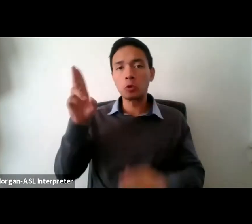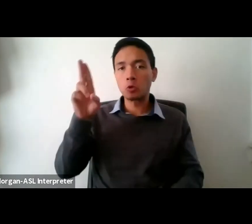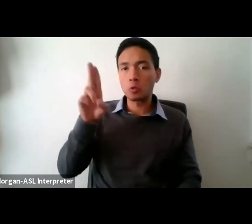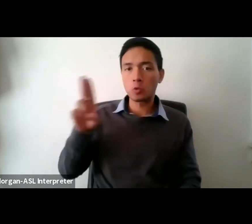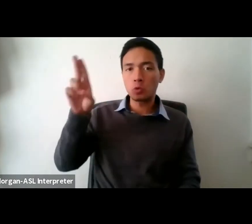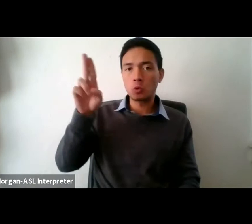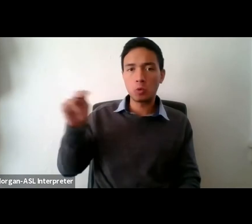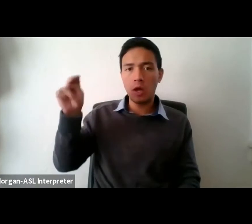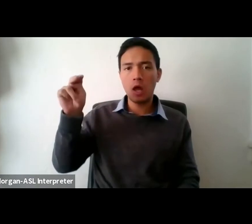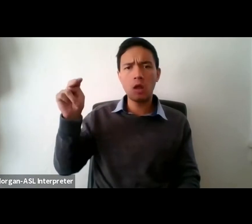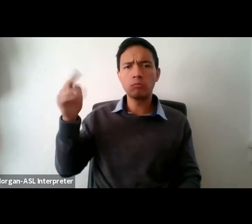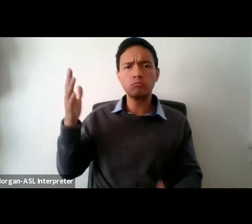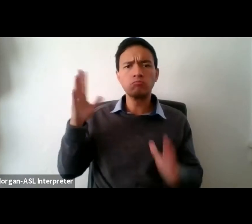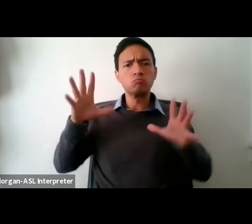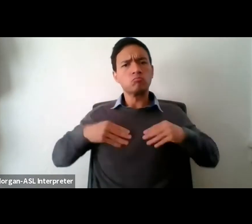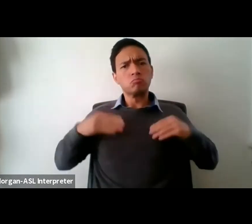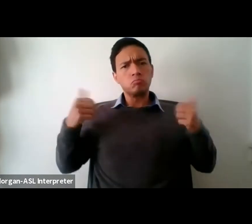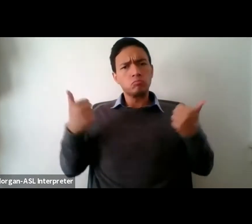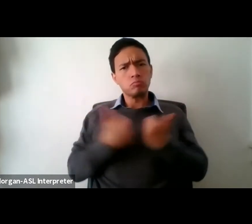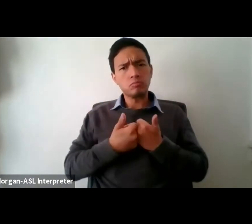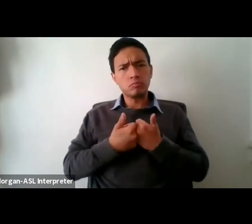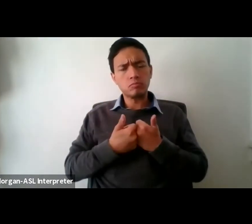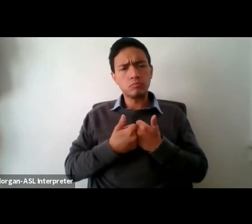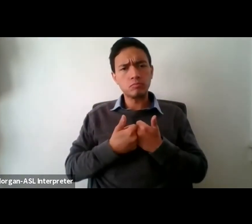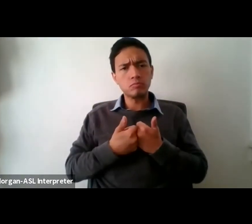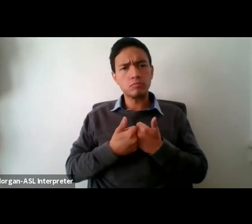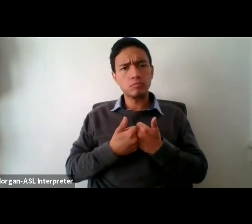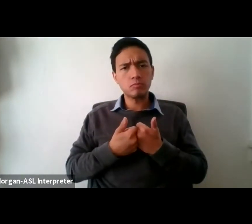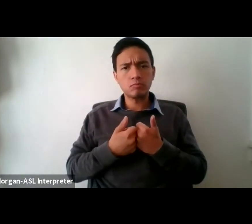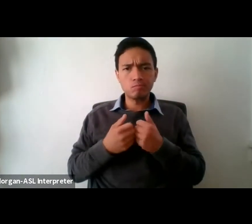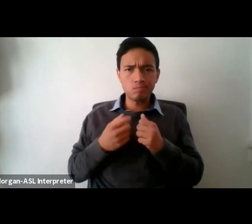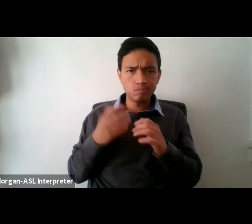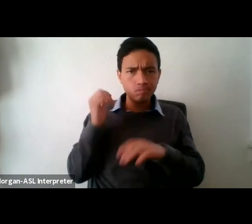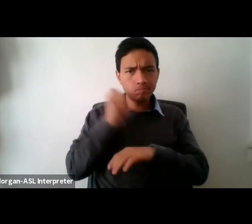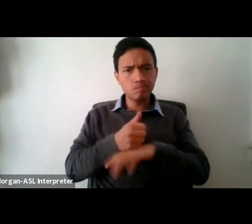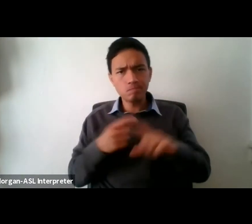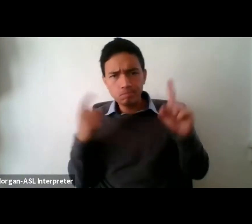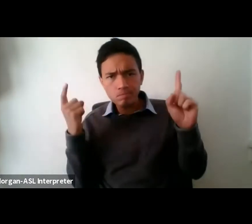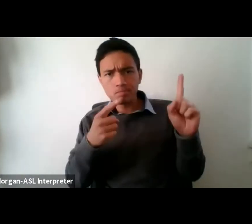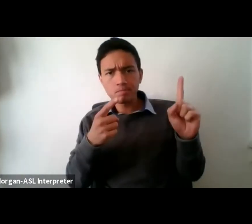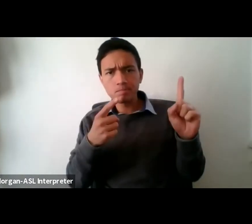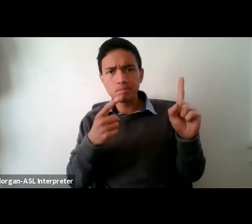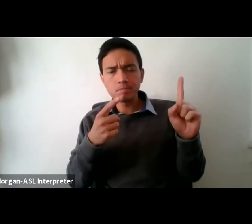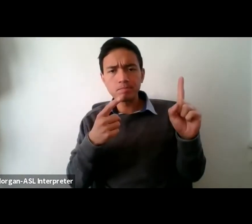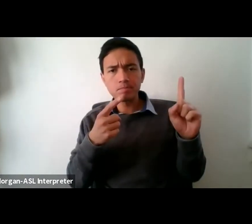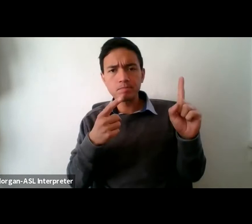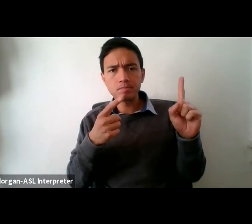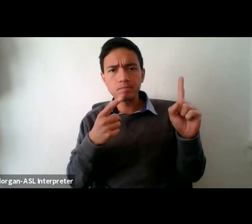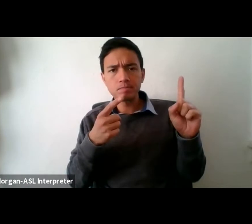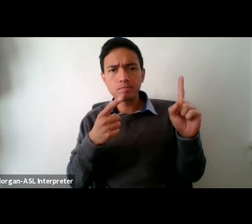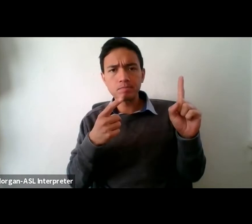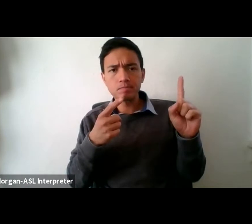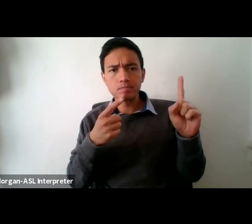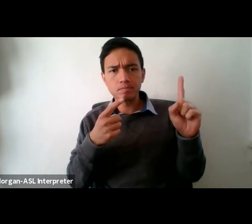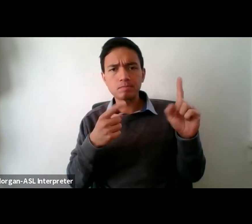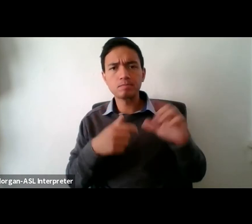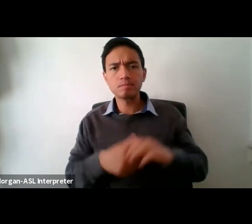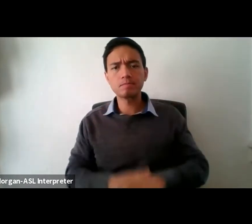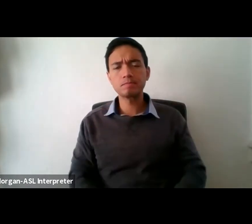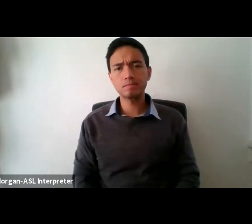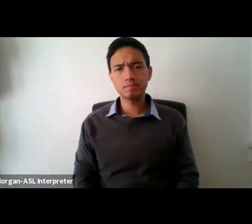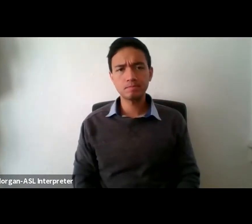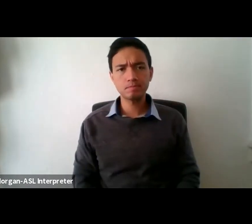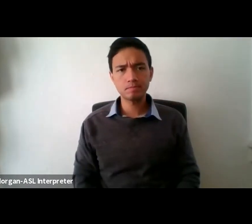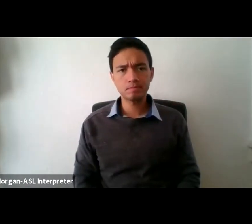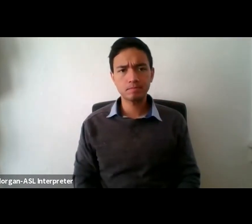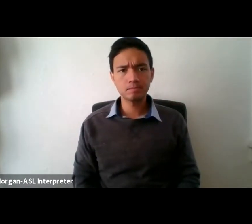to the challenge, and it has put forward a bold vision of the digital future the world needs.